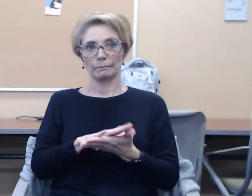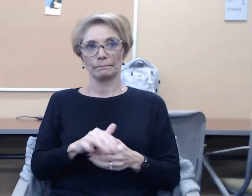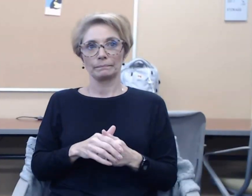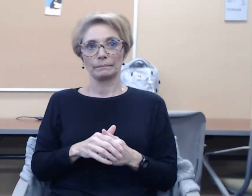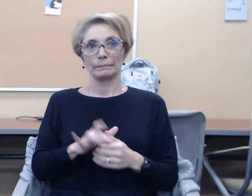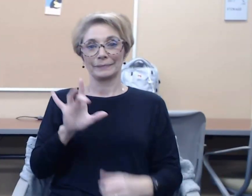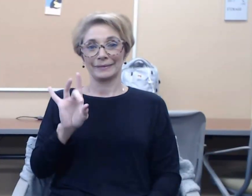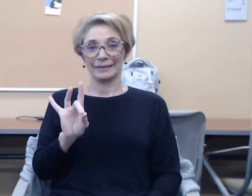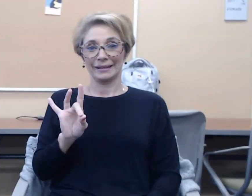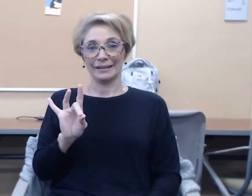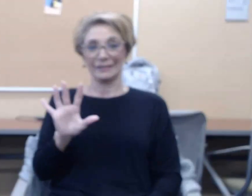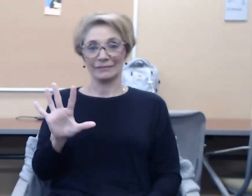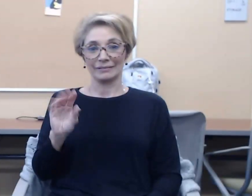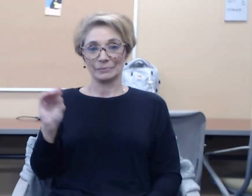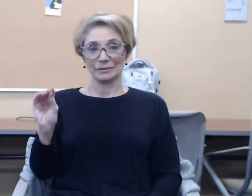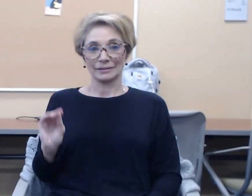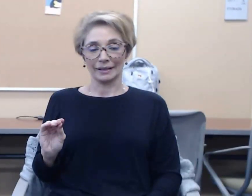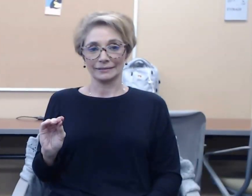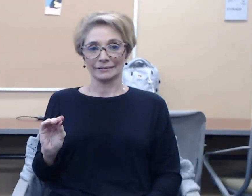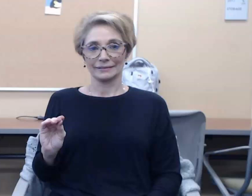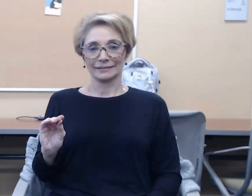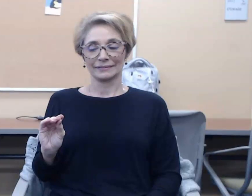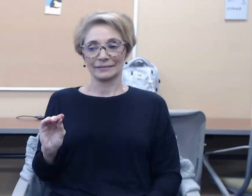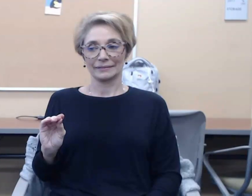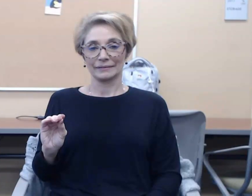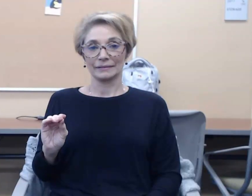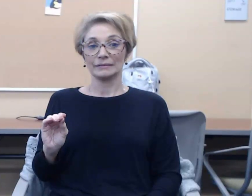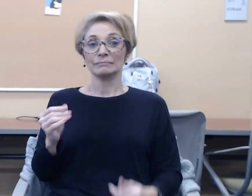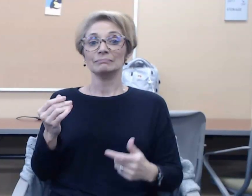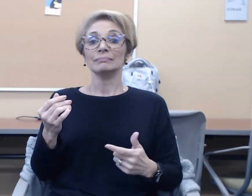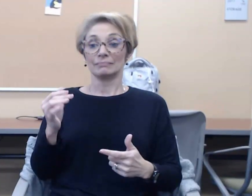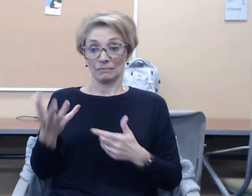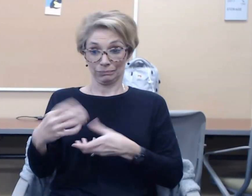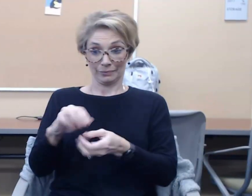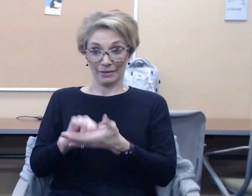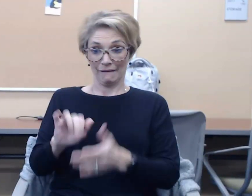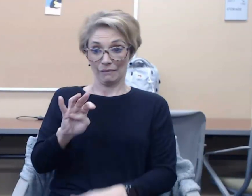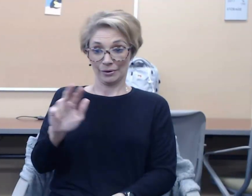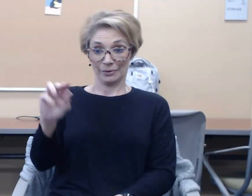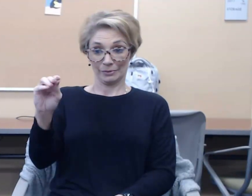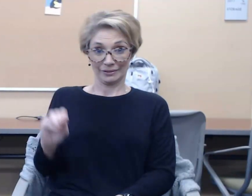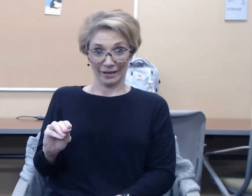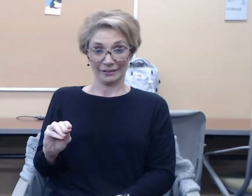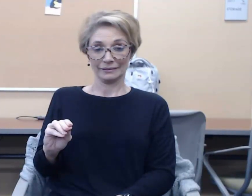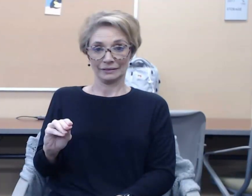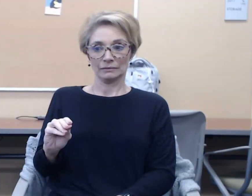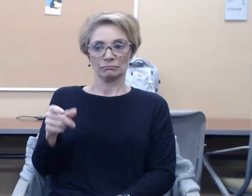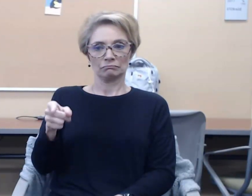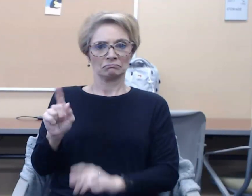85%. And of them, 43% of them spent their school day in a general education